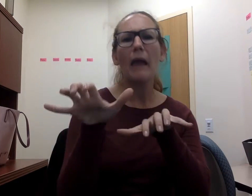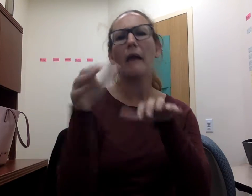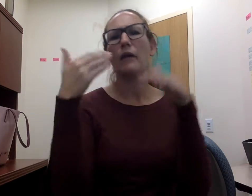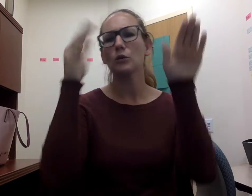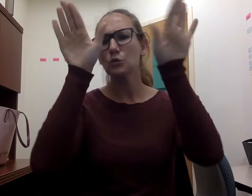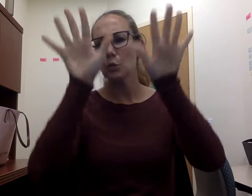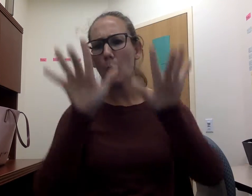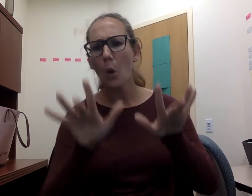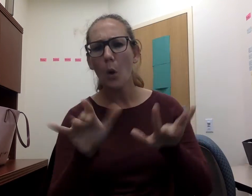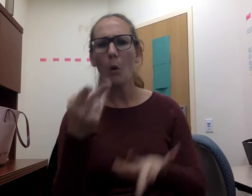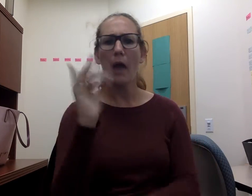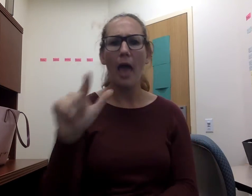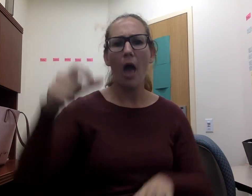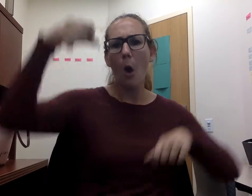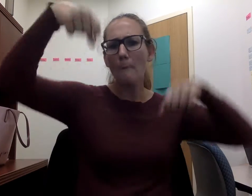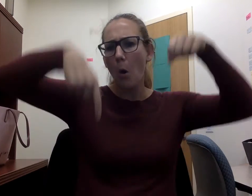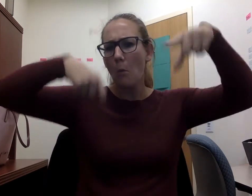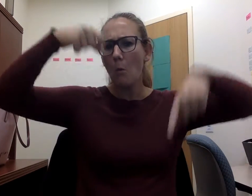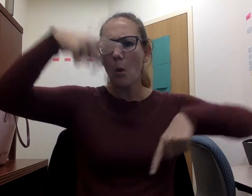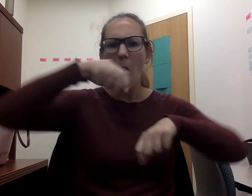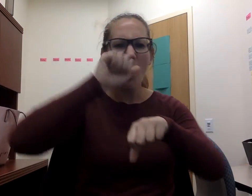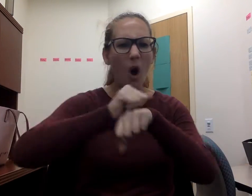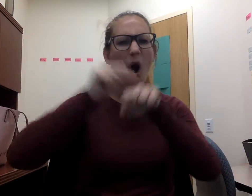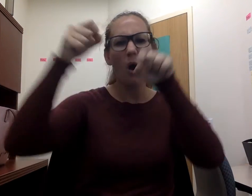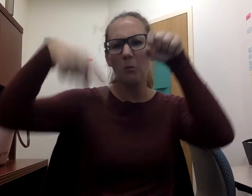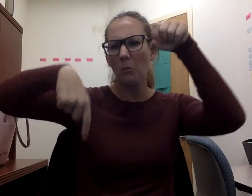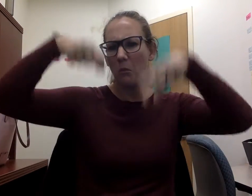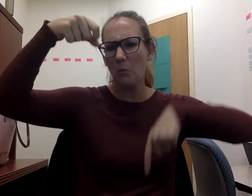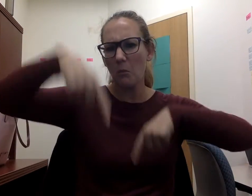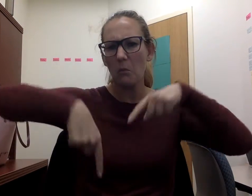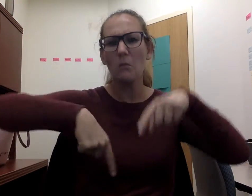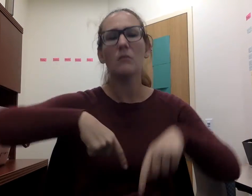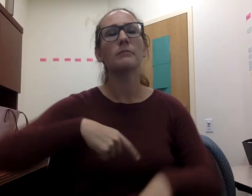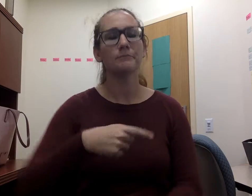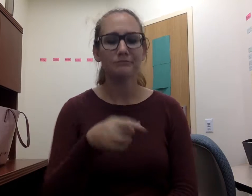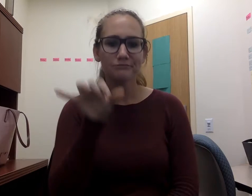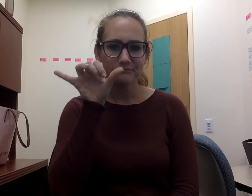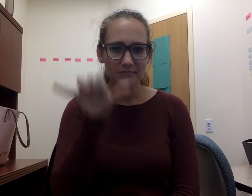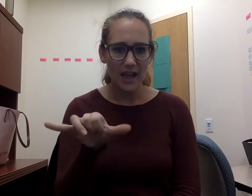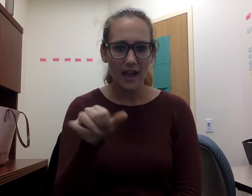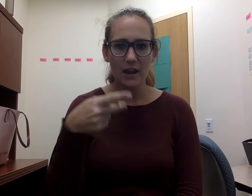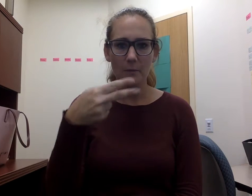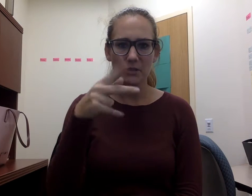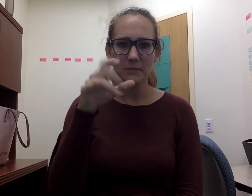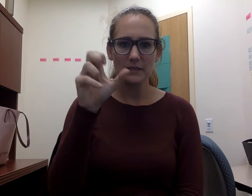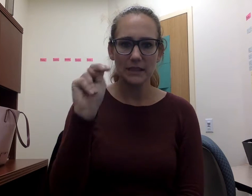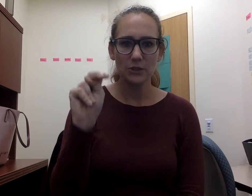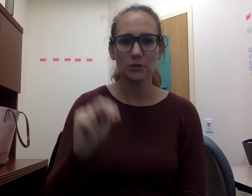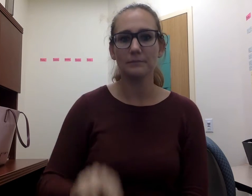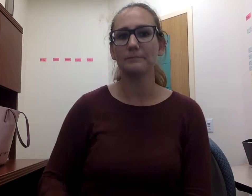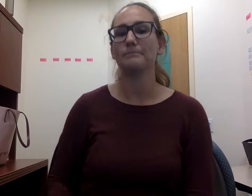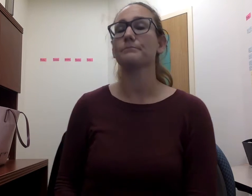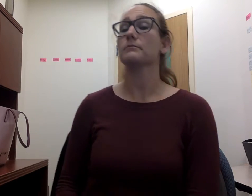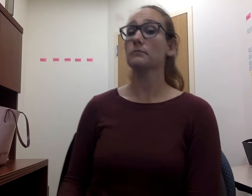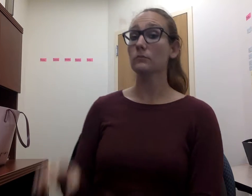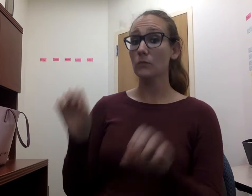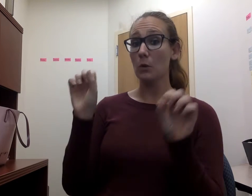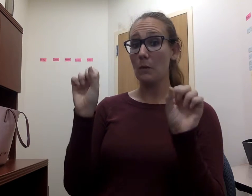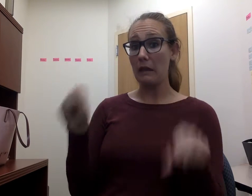form. Snow, ice, hail, and sleet are falling water in solid or frozen form. Fog